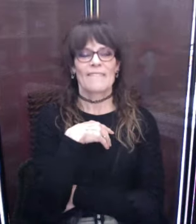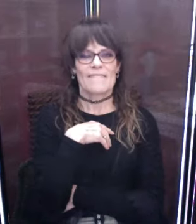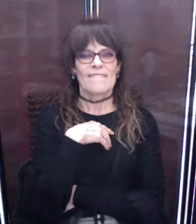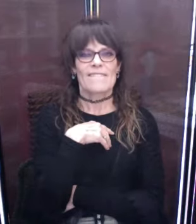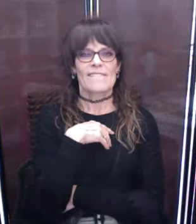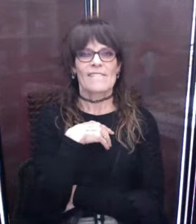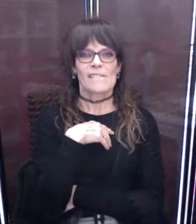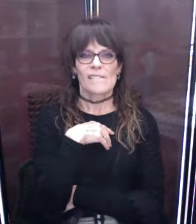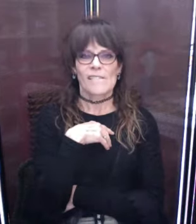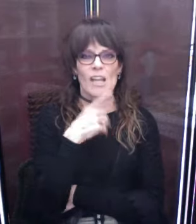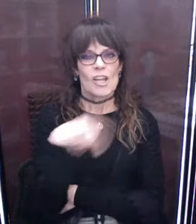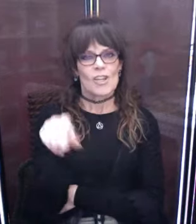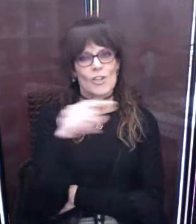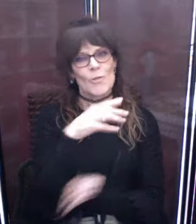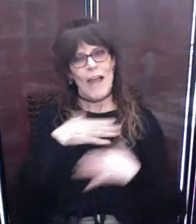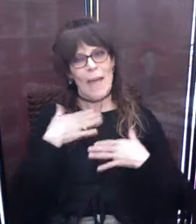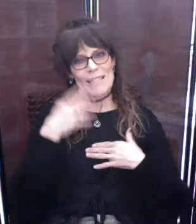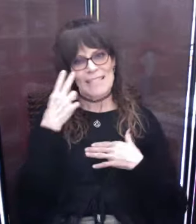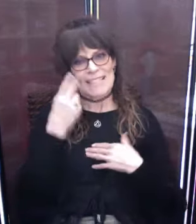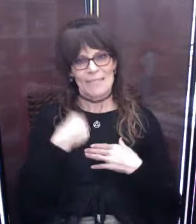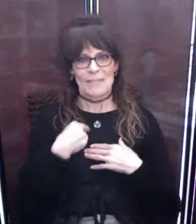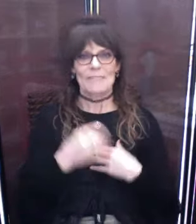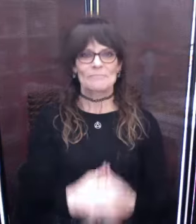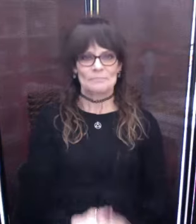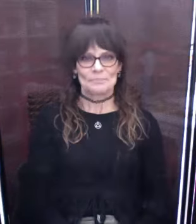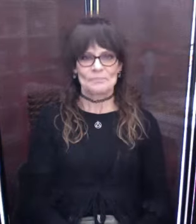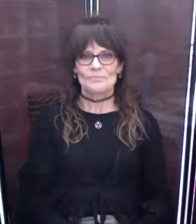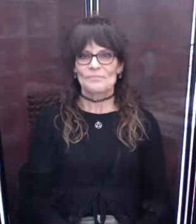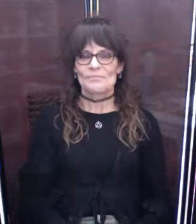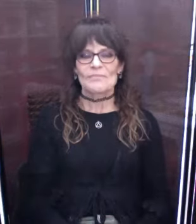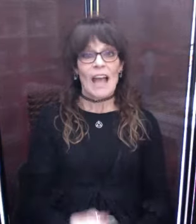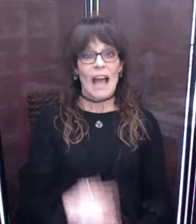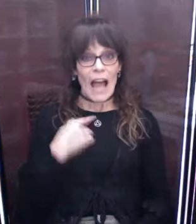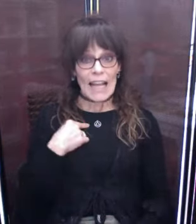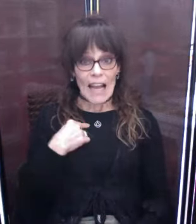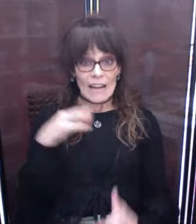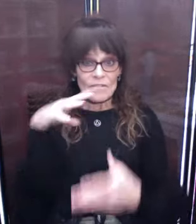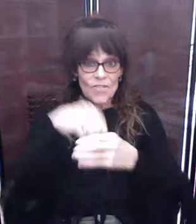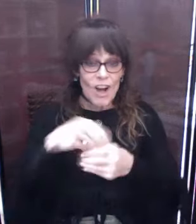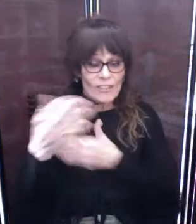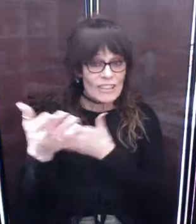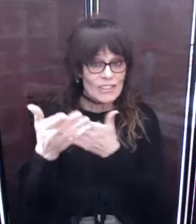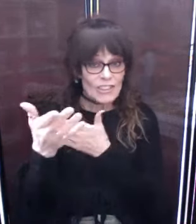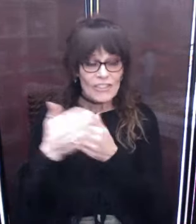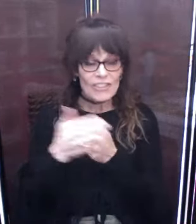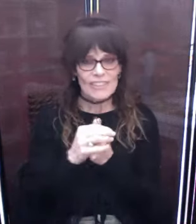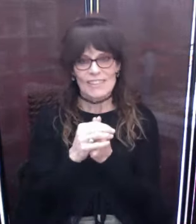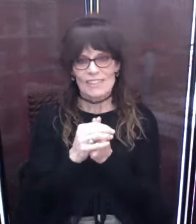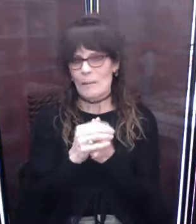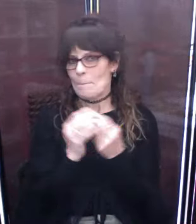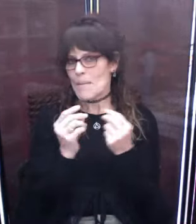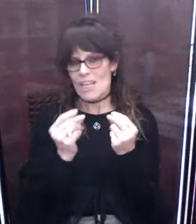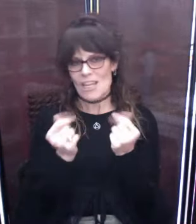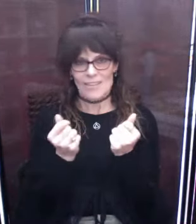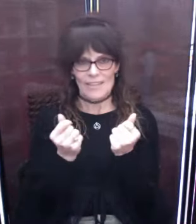And you guys were happy to see me. You got me involved in service almost immediately. I was a couple months